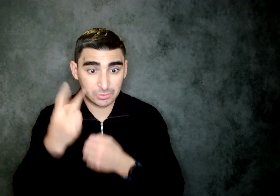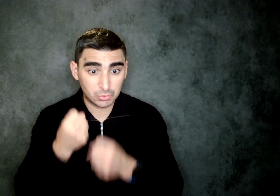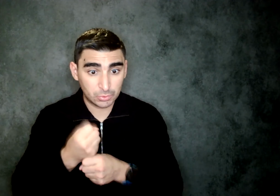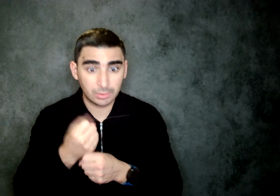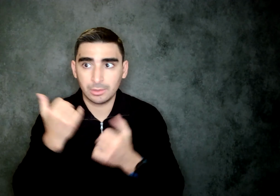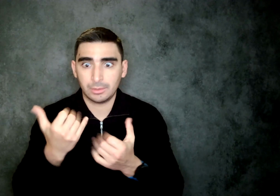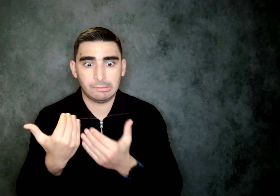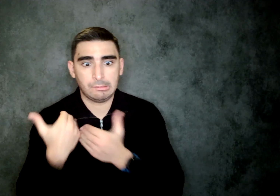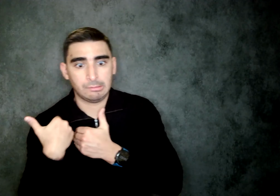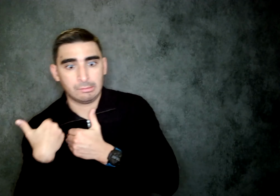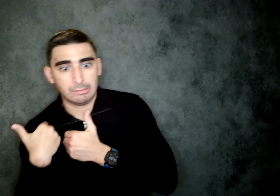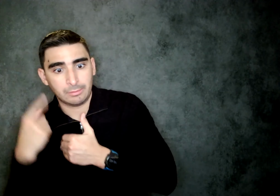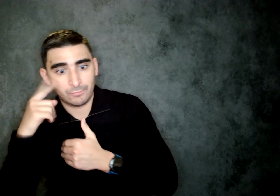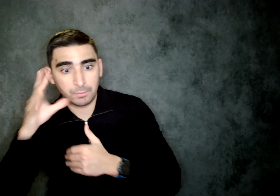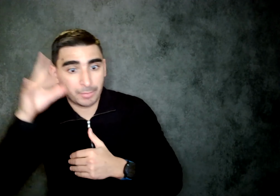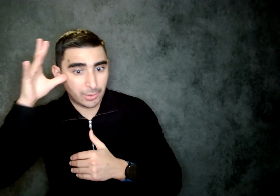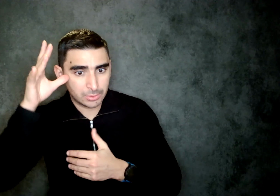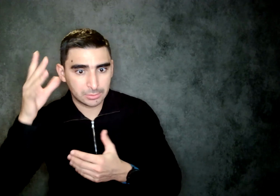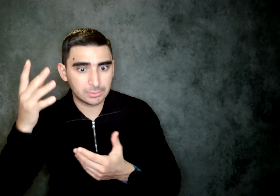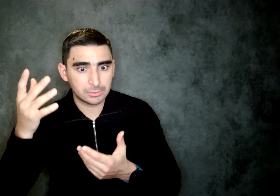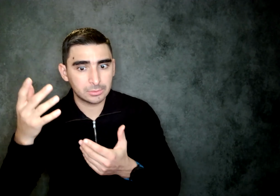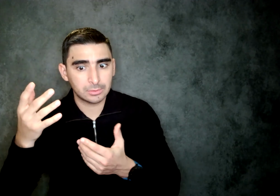parents to try to juggle